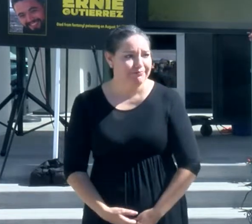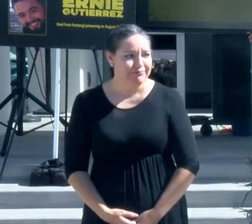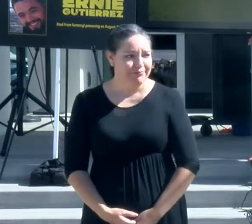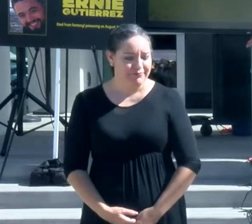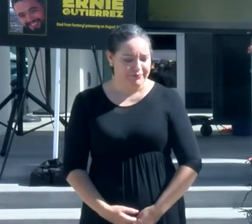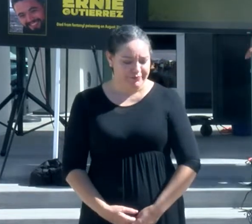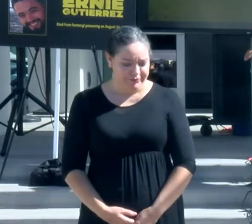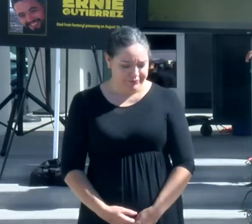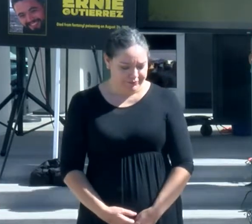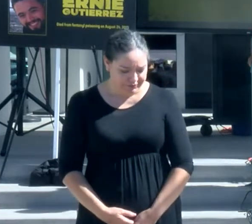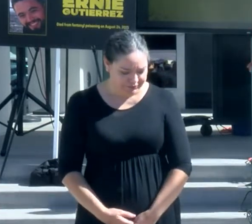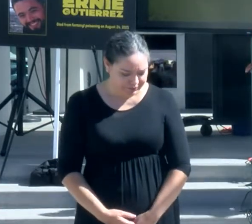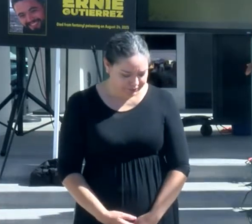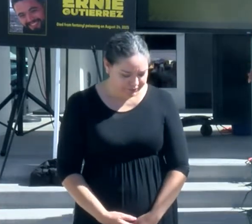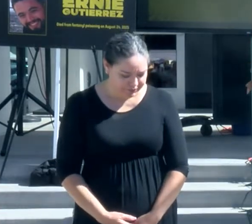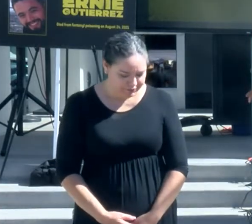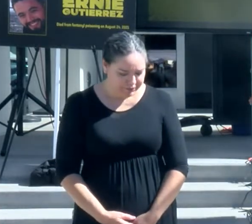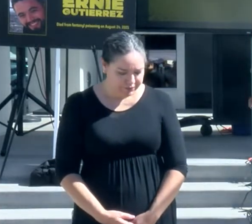Thank you so much.